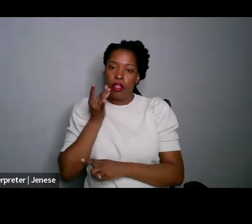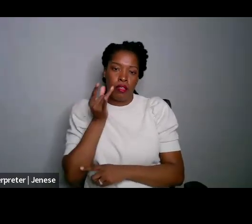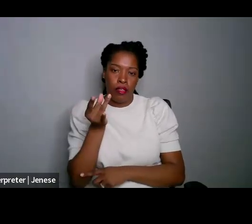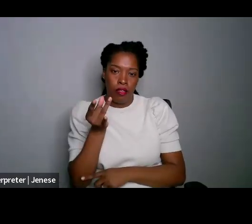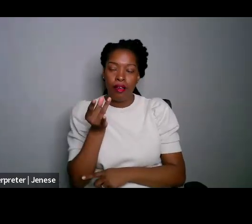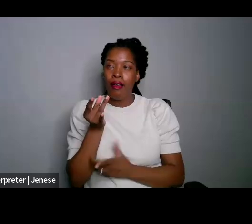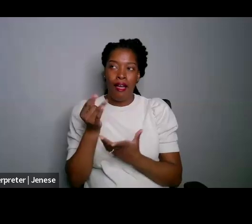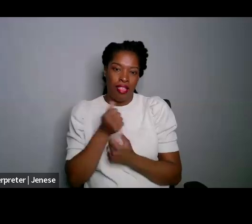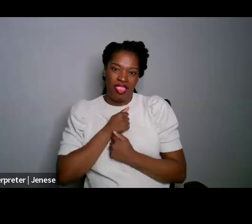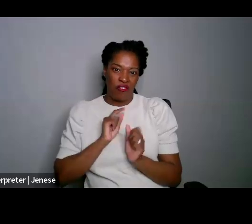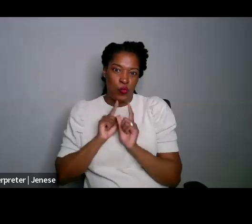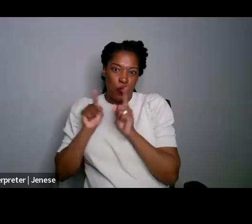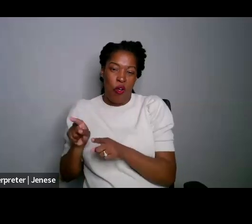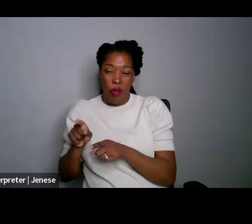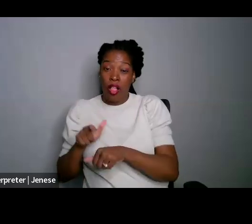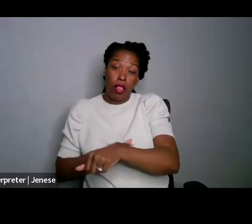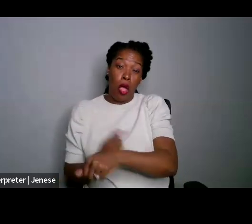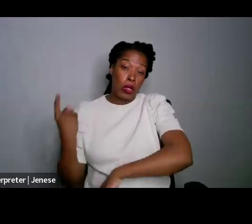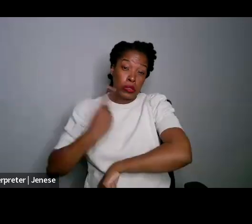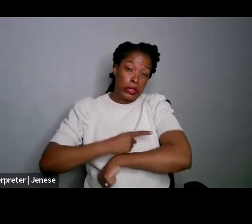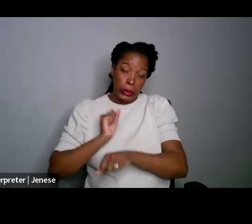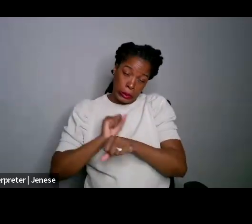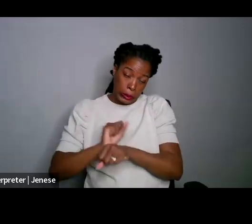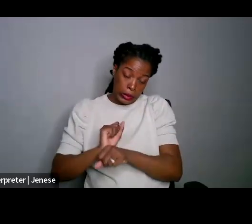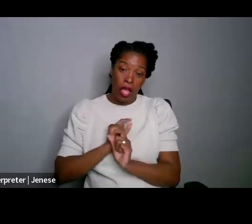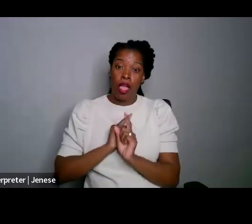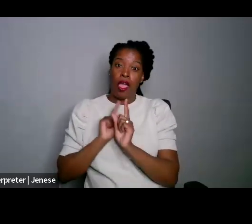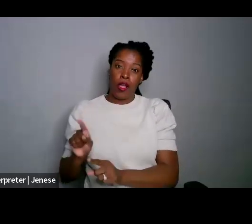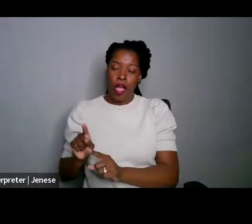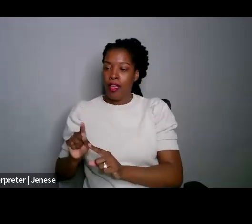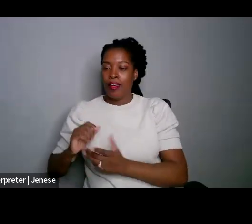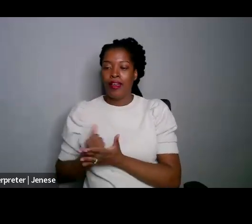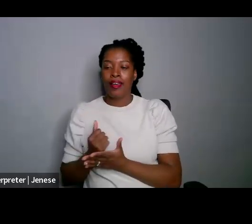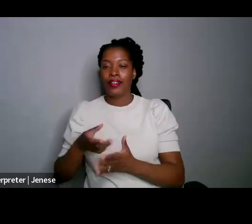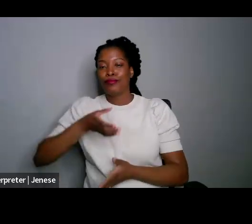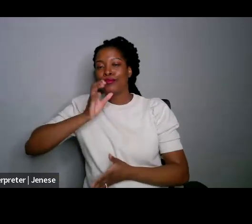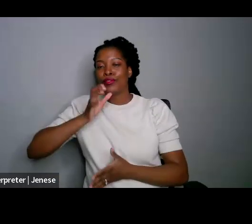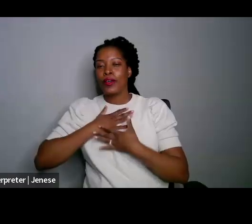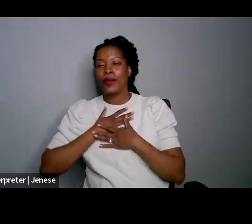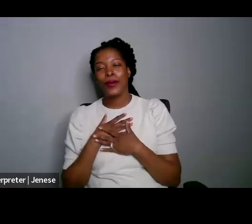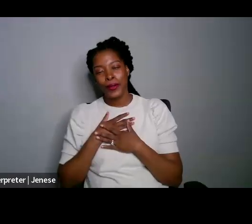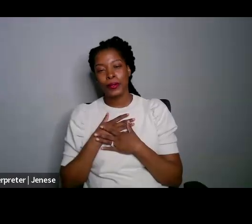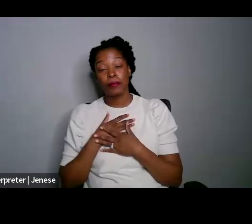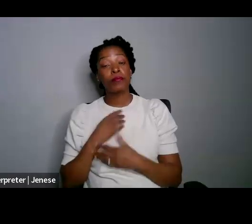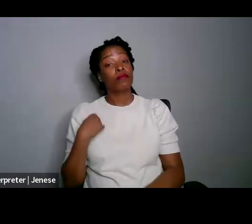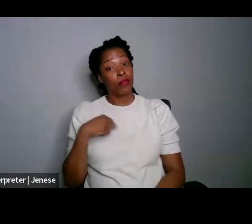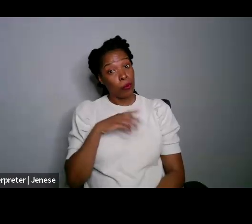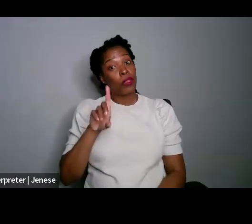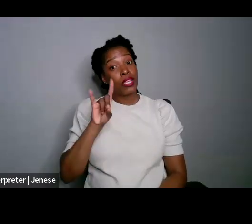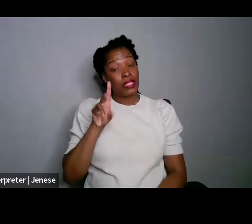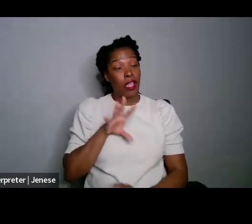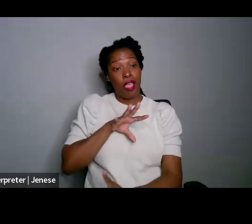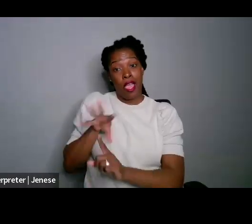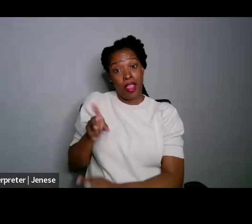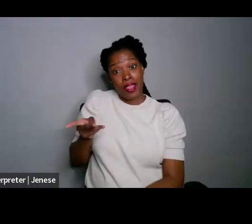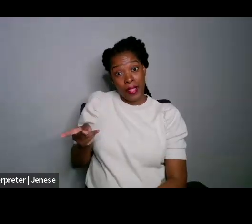affogato. And we highlighted them as one of our small business spotlights, showing photos. The photo seen